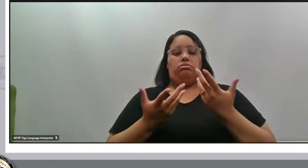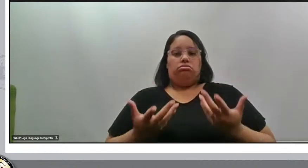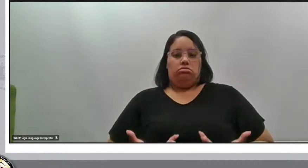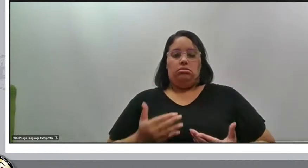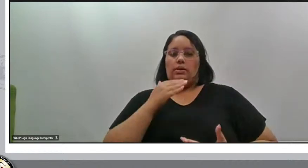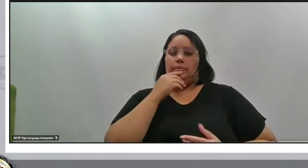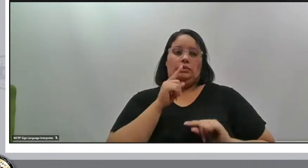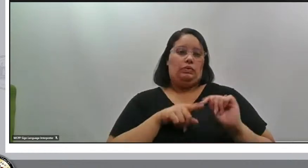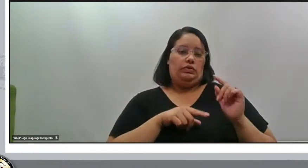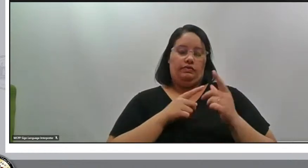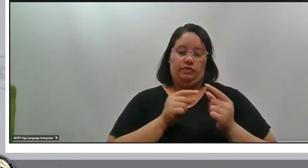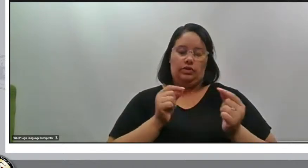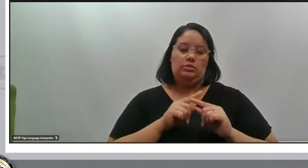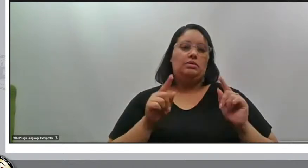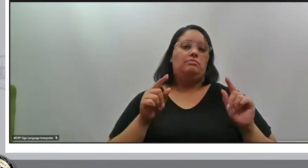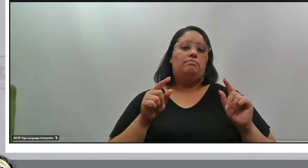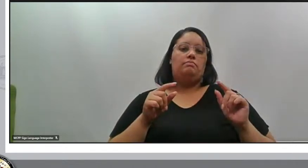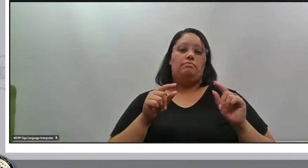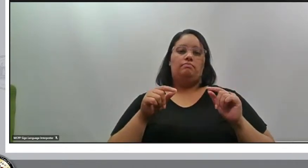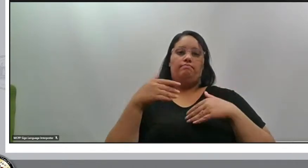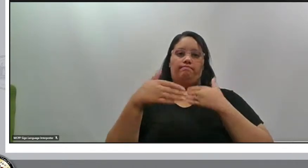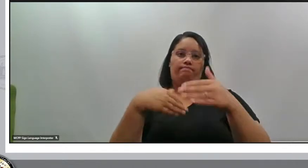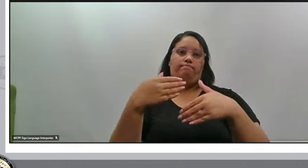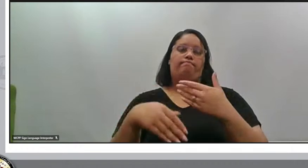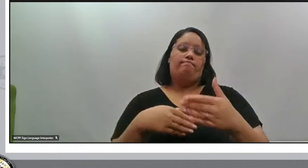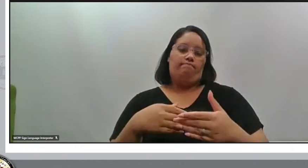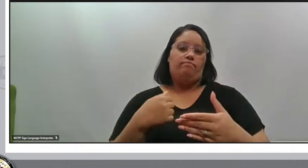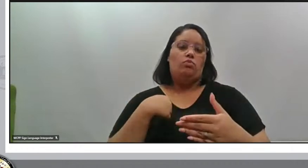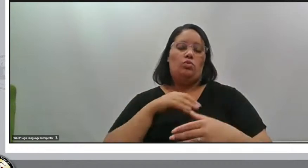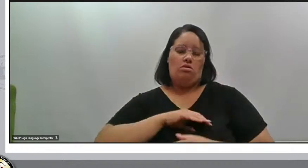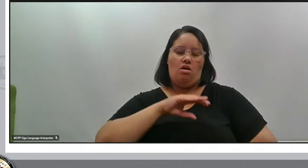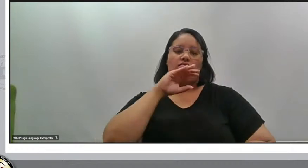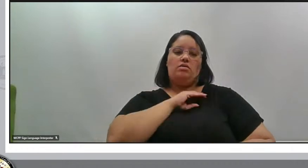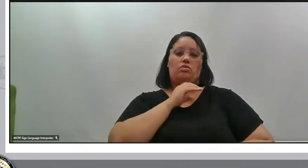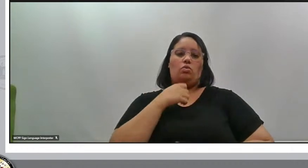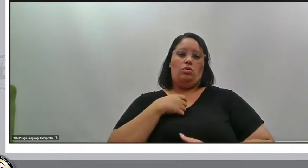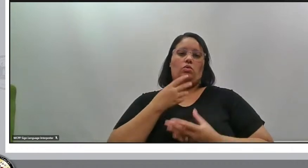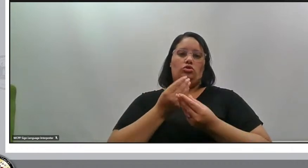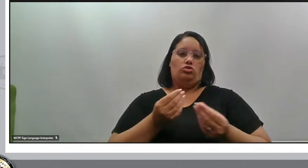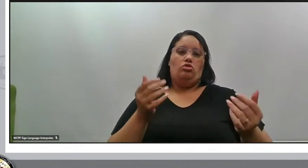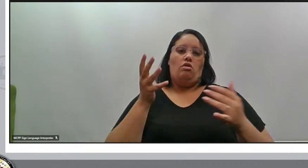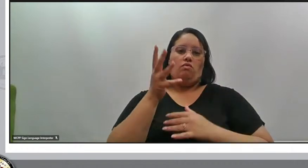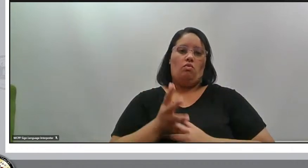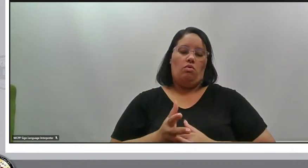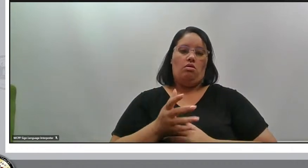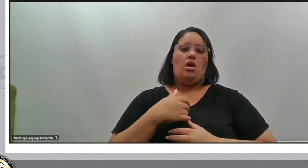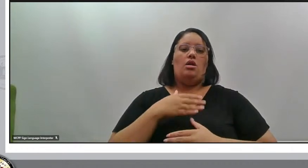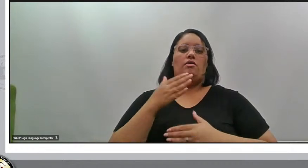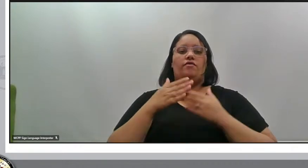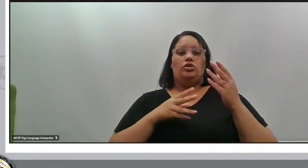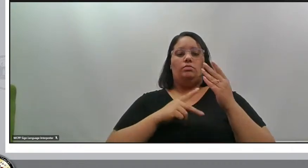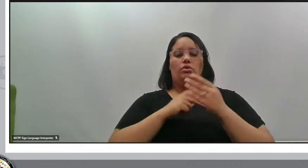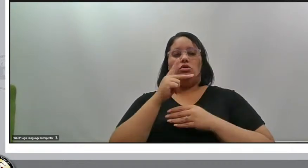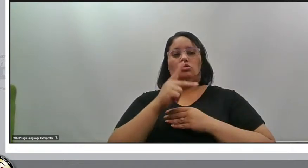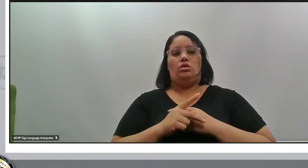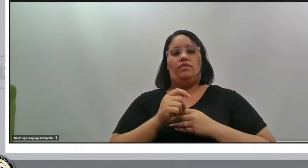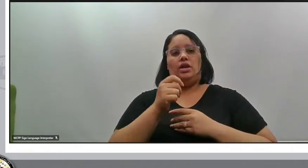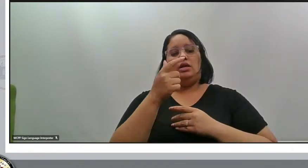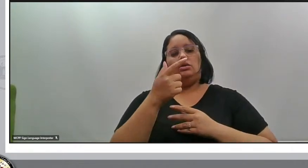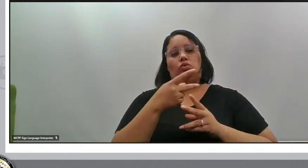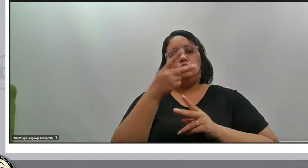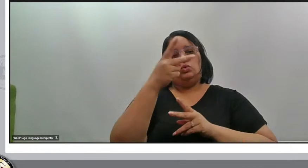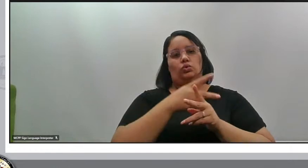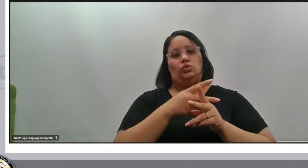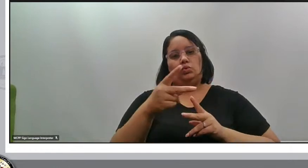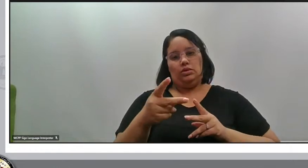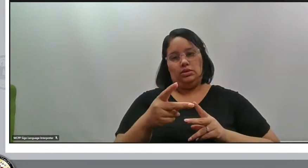needed to sort out a few technical bits. We are confident we will sort it out. We will complete this project in the next